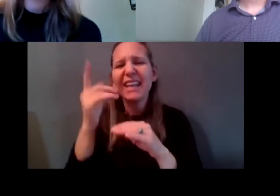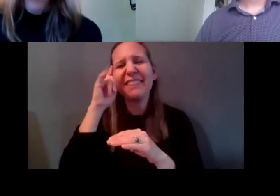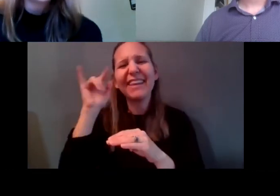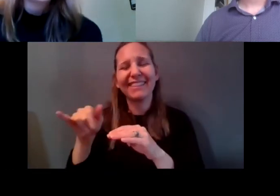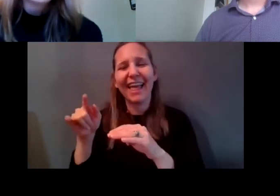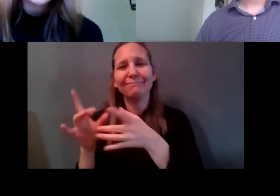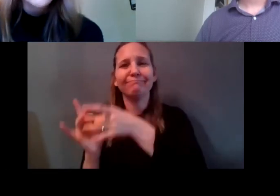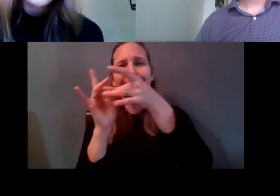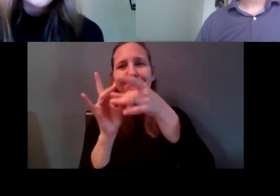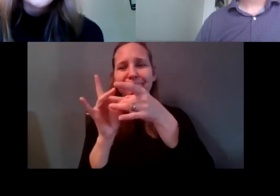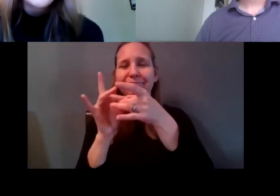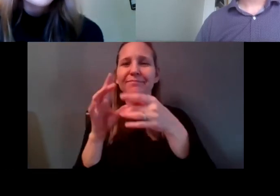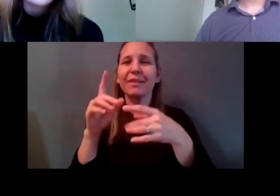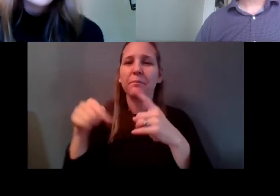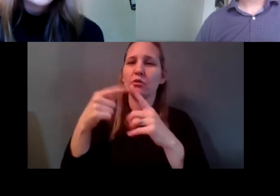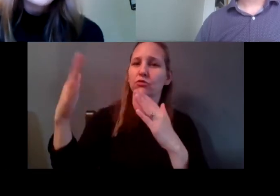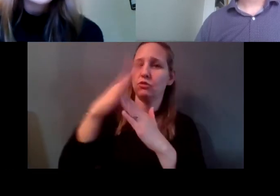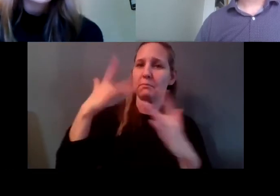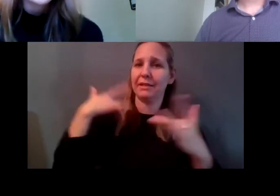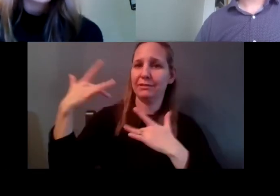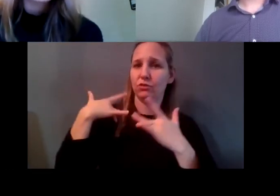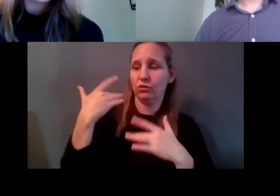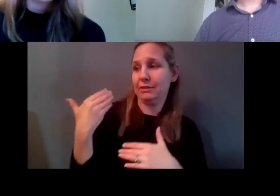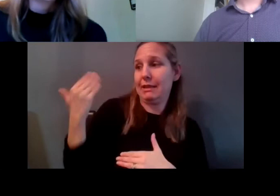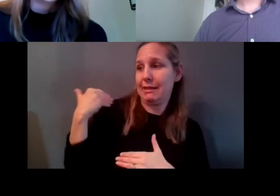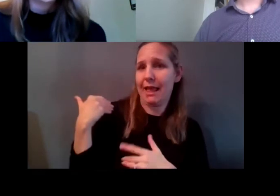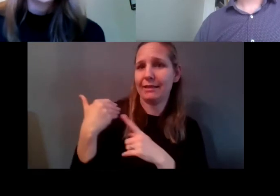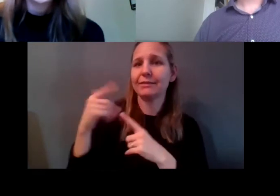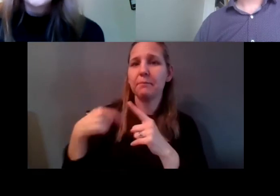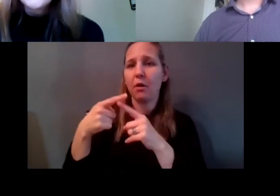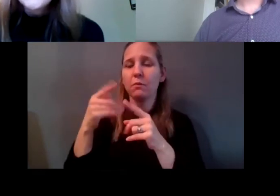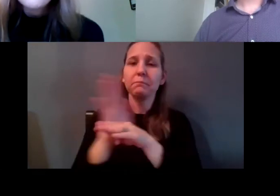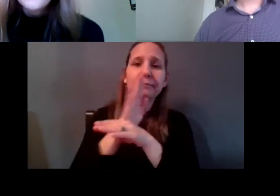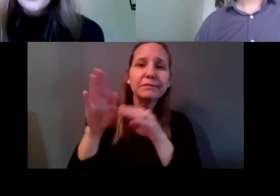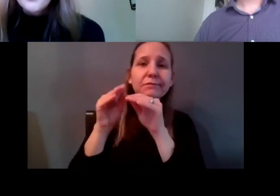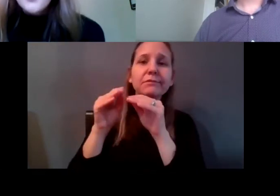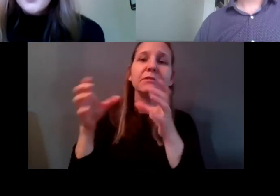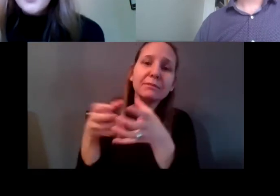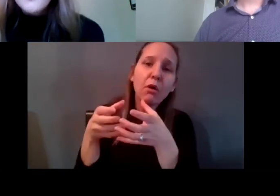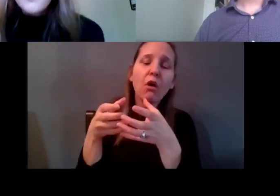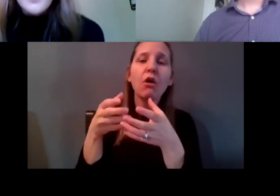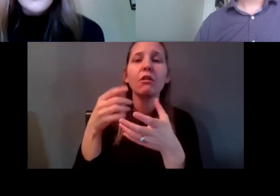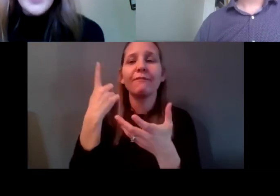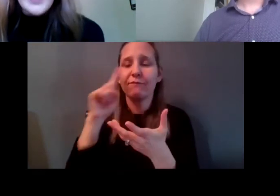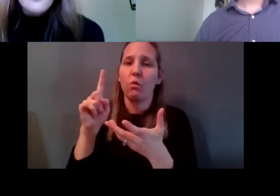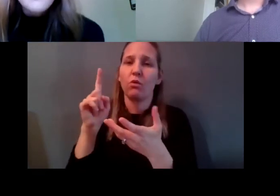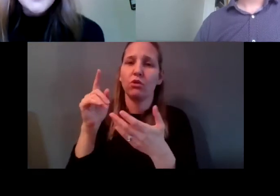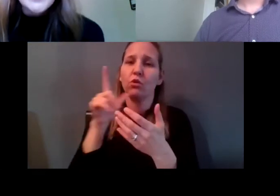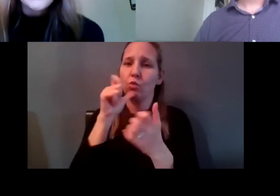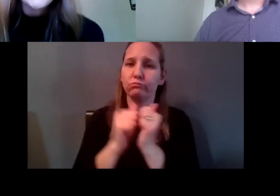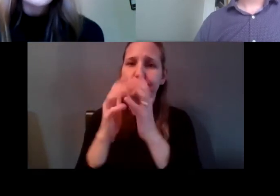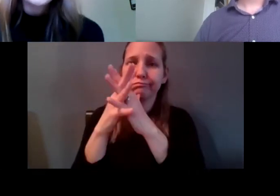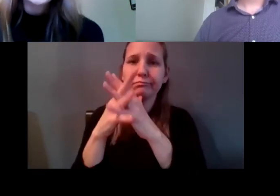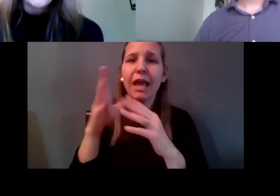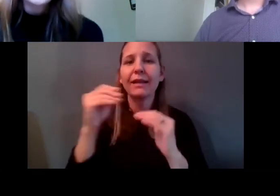poll question of one of the top concerns being around the loss of small business and entrepreneurs. And then we have